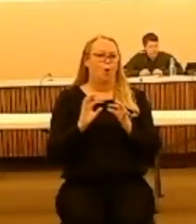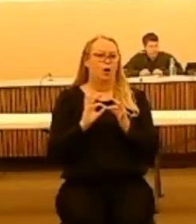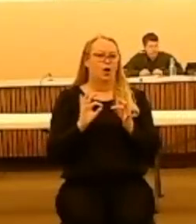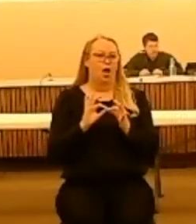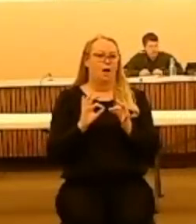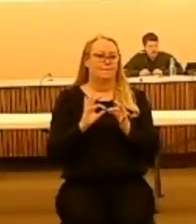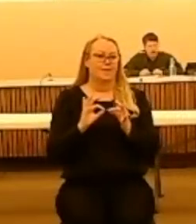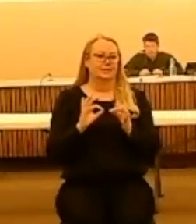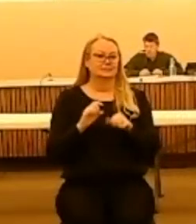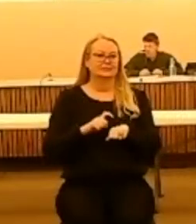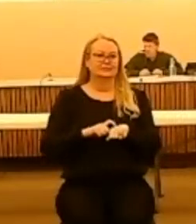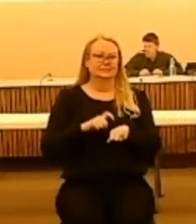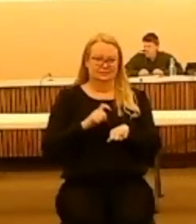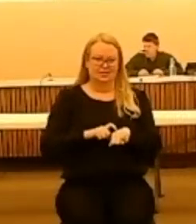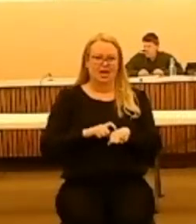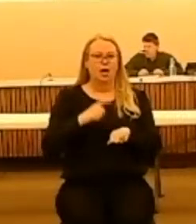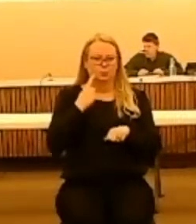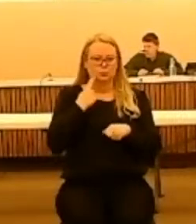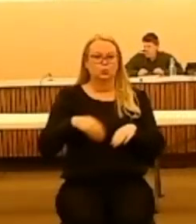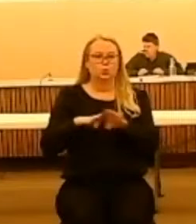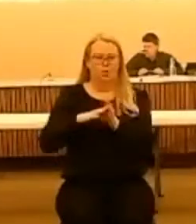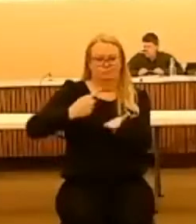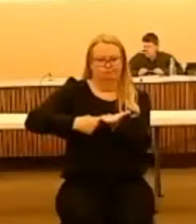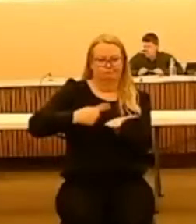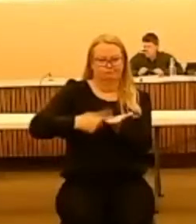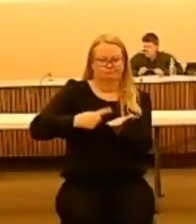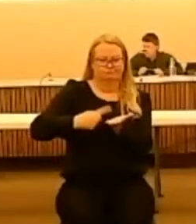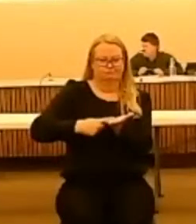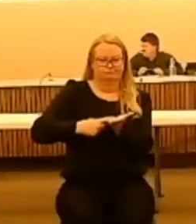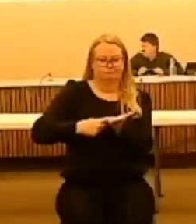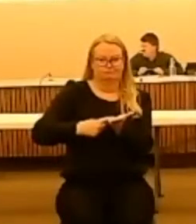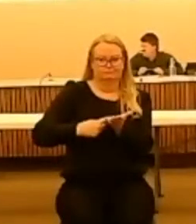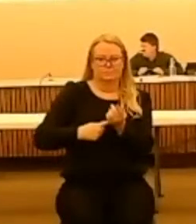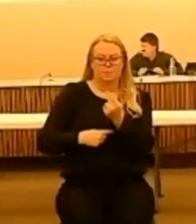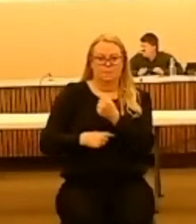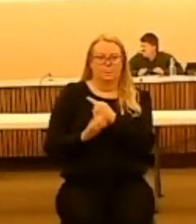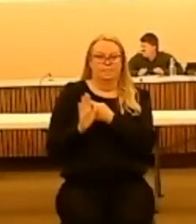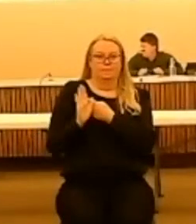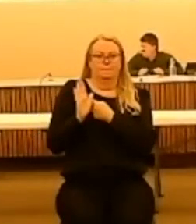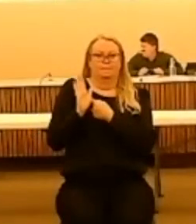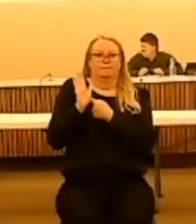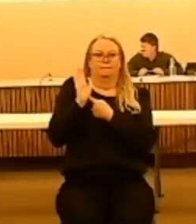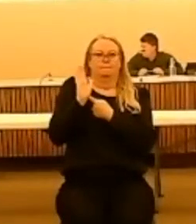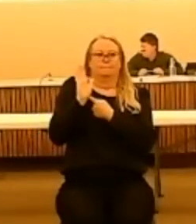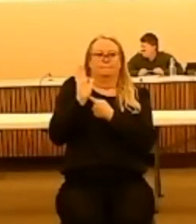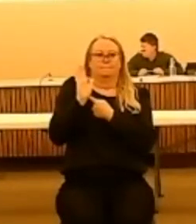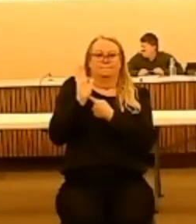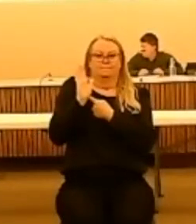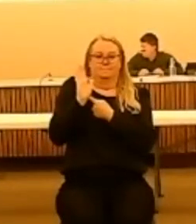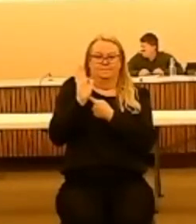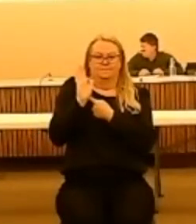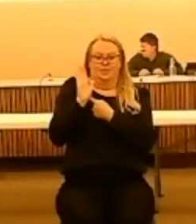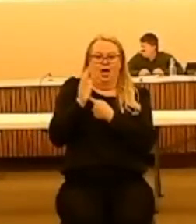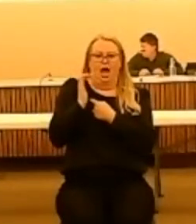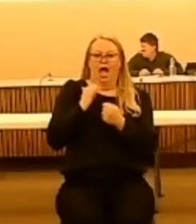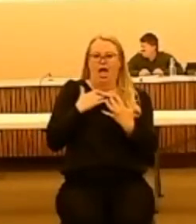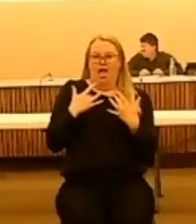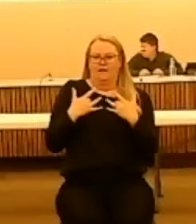comments, can I get a motion to close the public hearing? I had concerns about